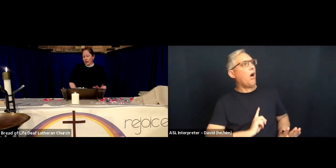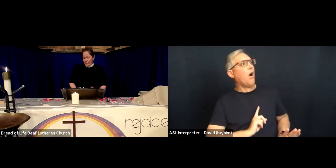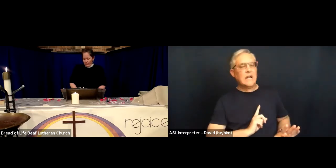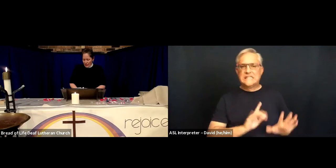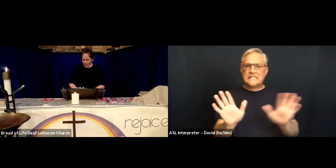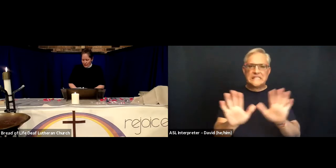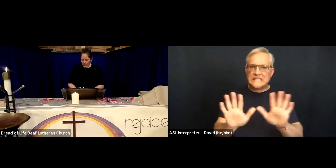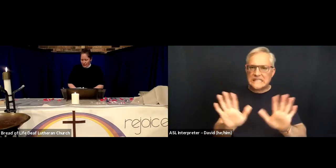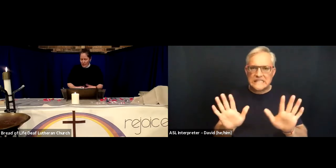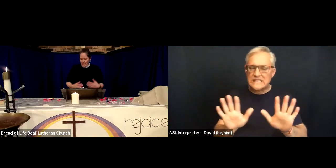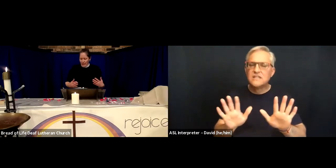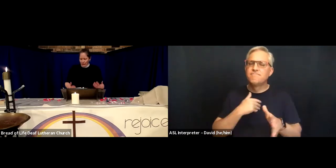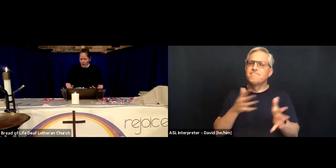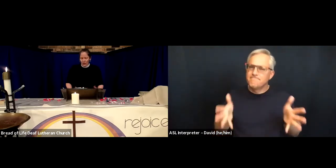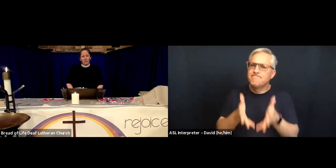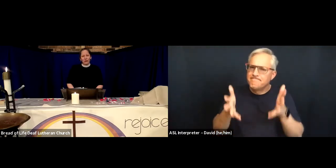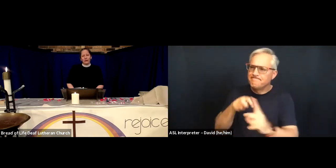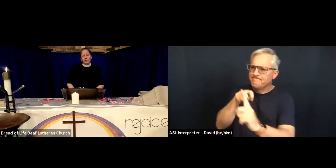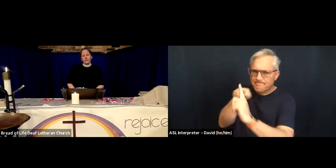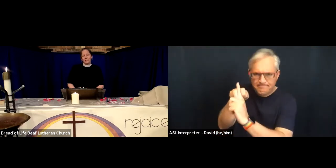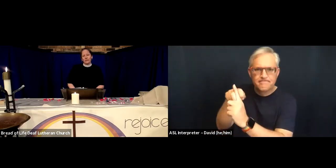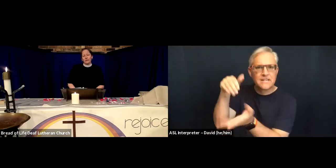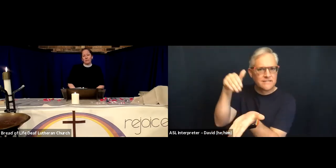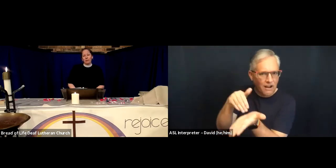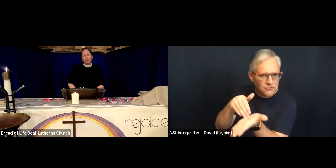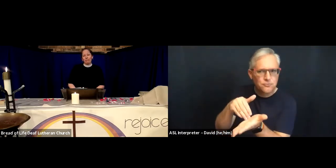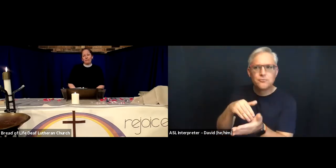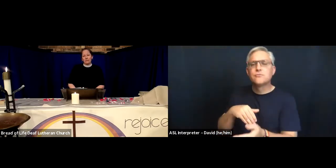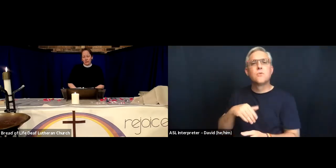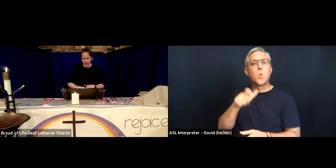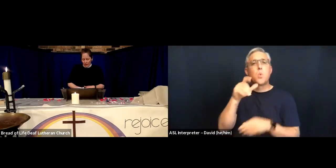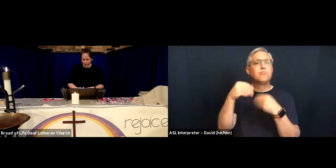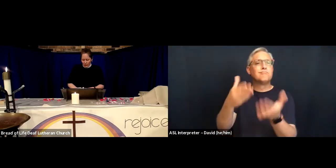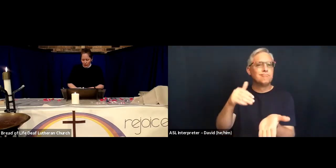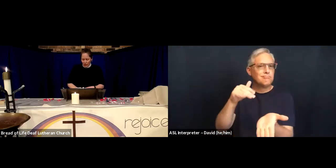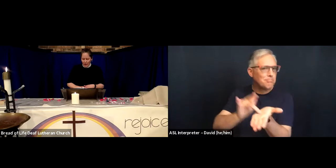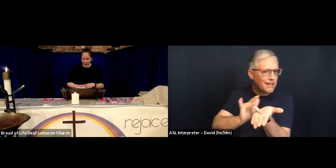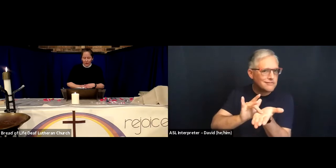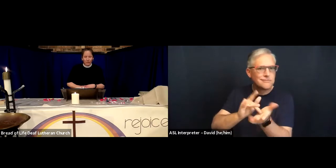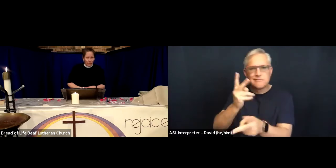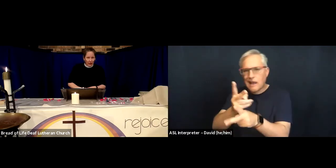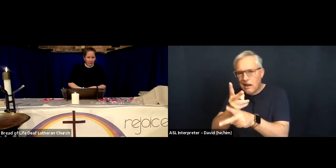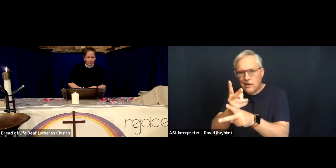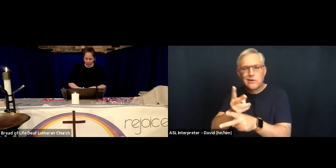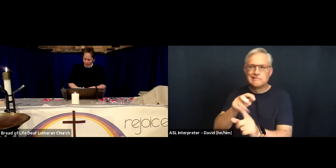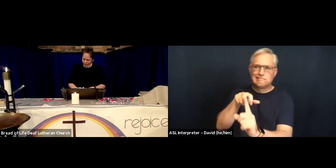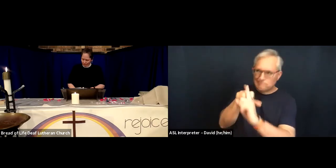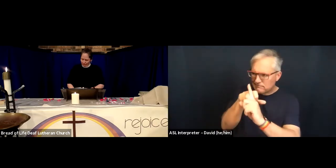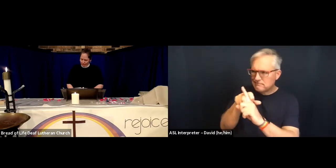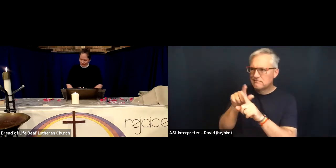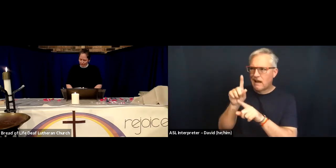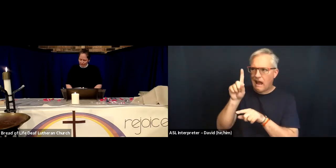you to talk with your doctors and your care providers to get information from them.